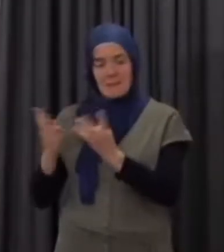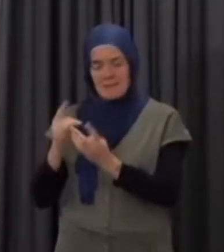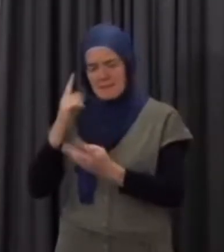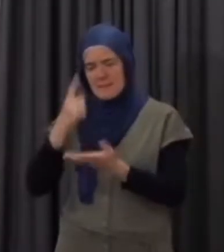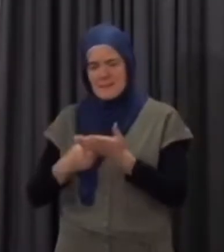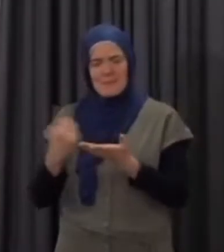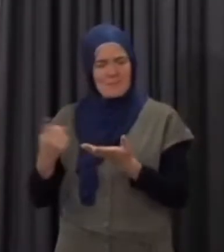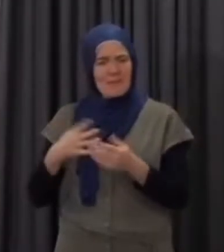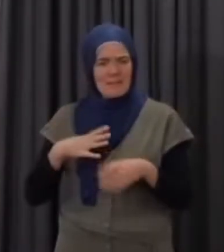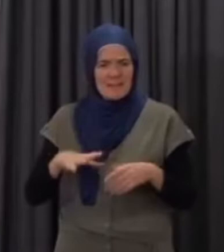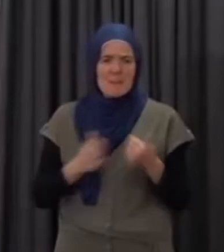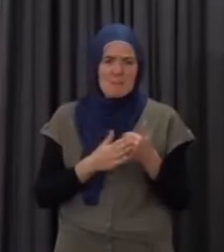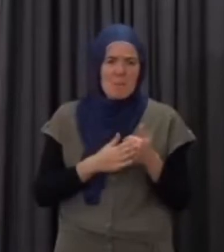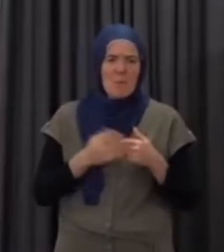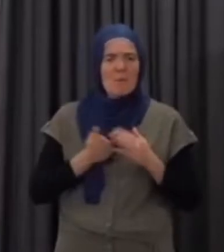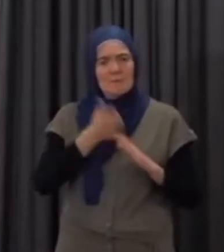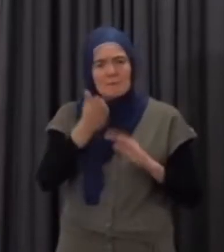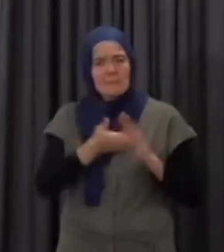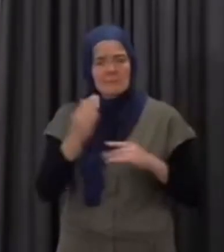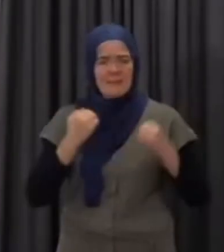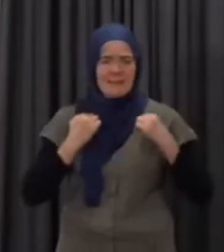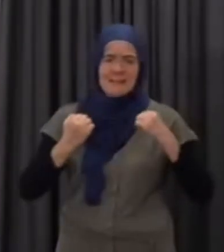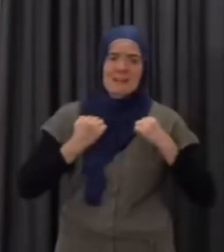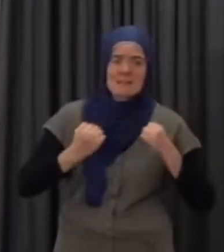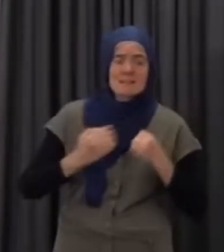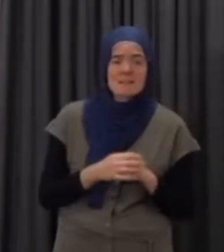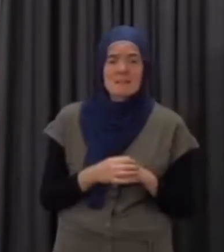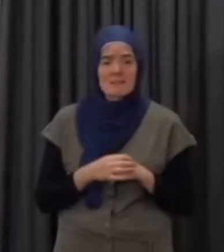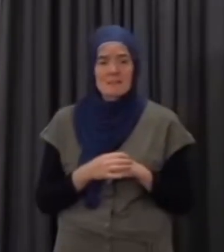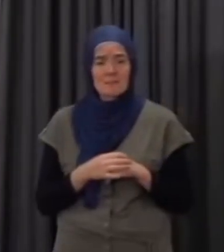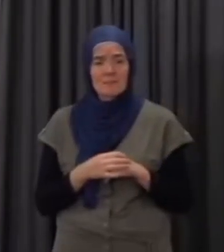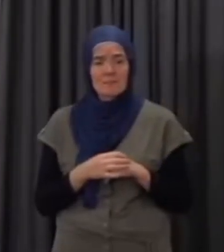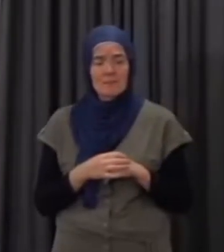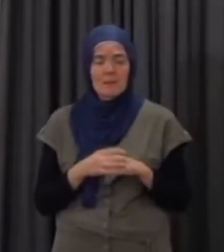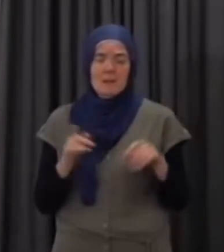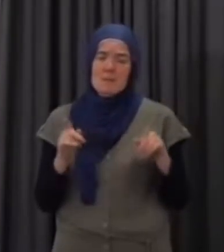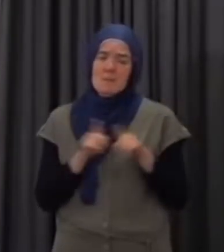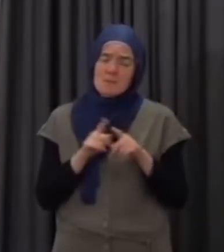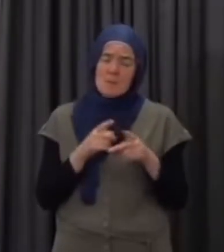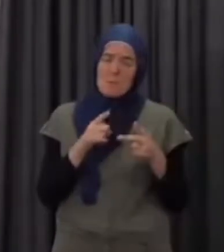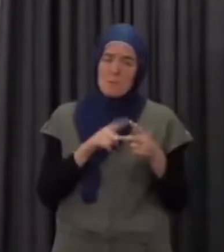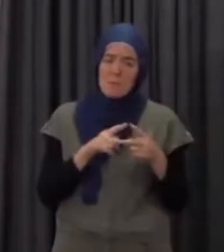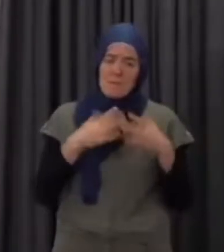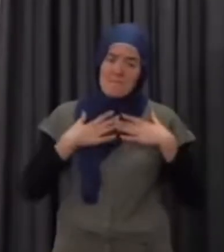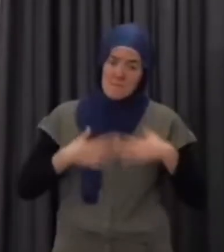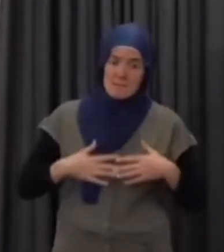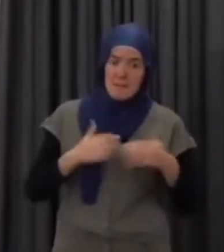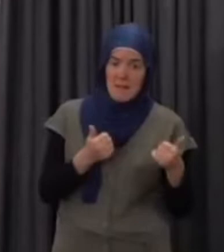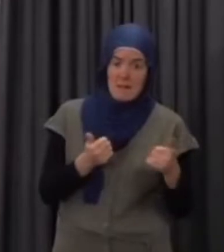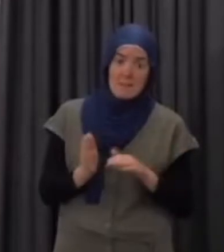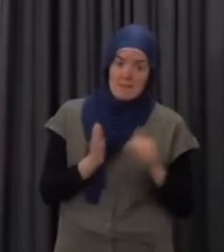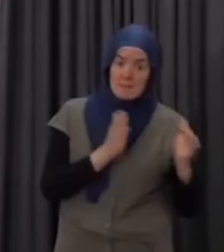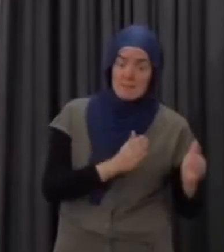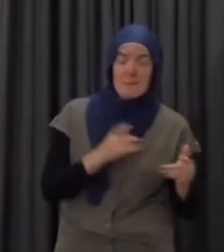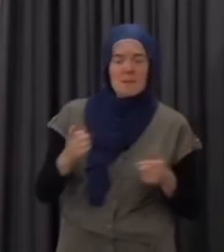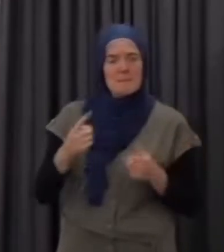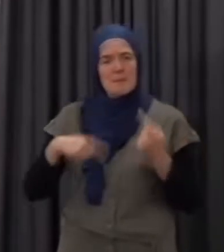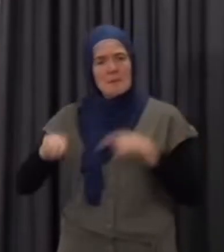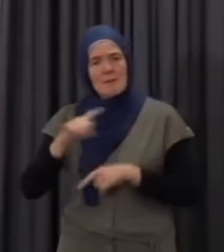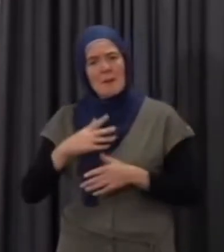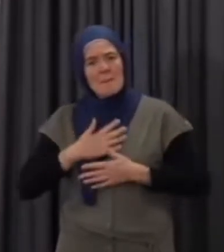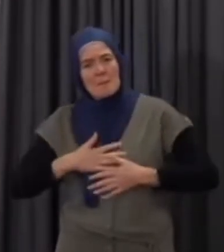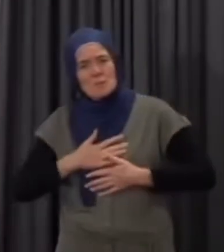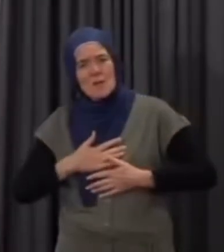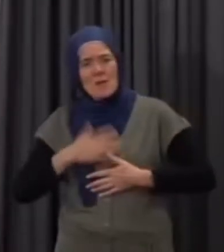chance to recognise that not all of this is about physical health. I think we also need to make sure that we're focusing on the emotional health and well-being of our population and of course patients who are accessing